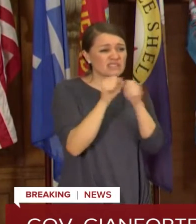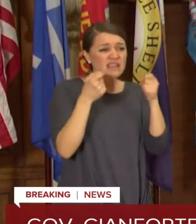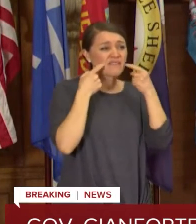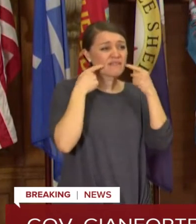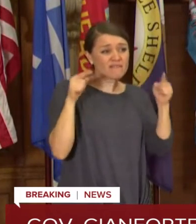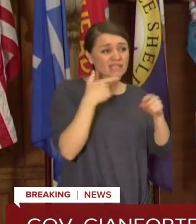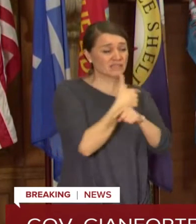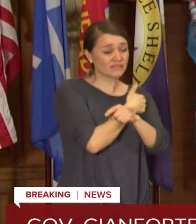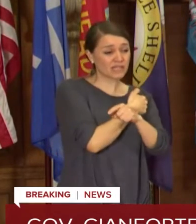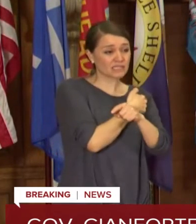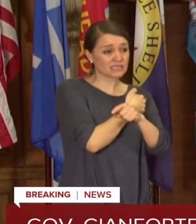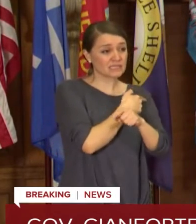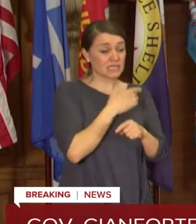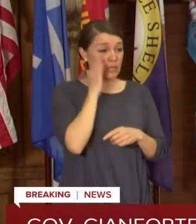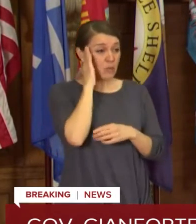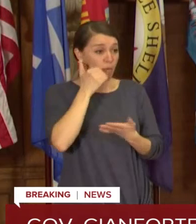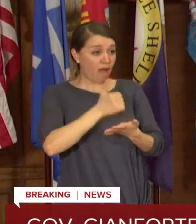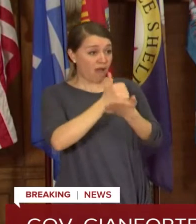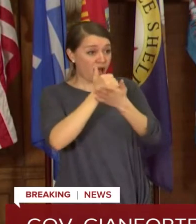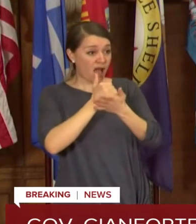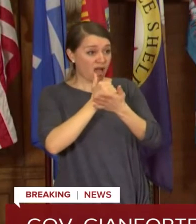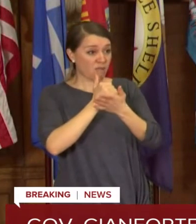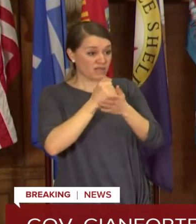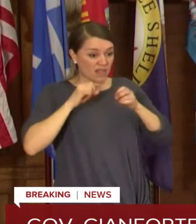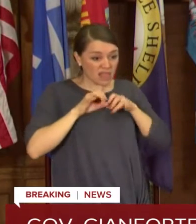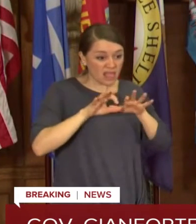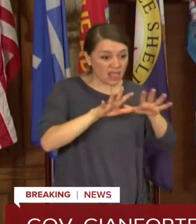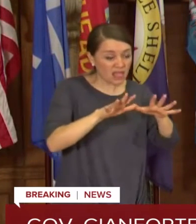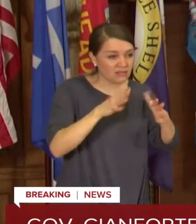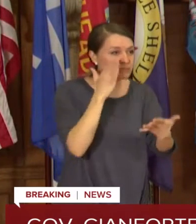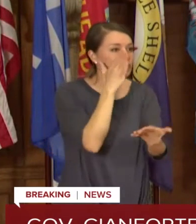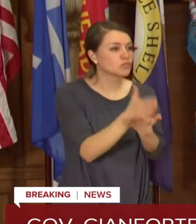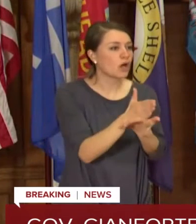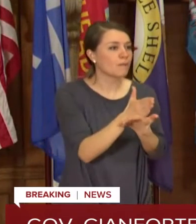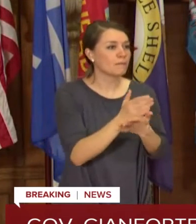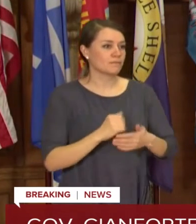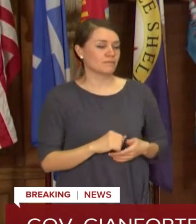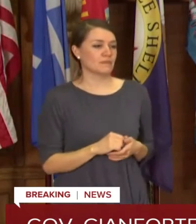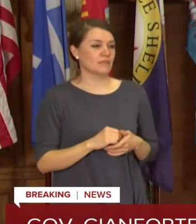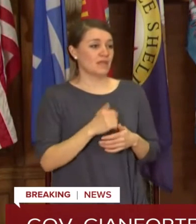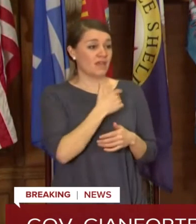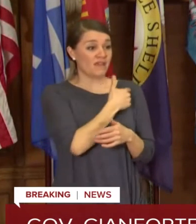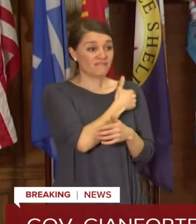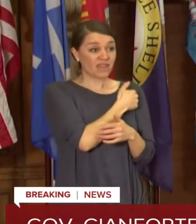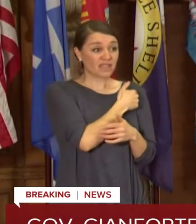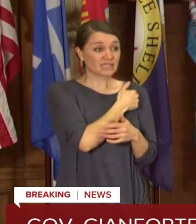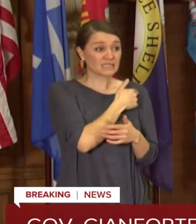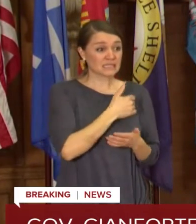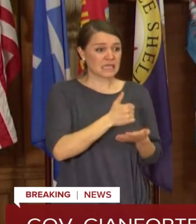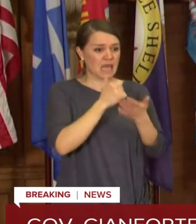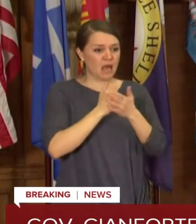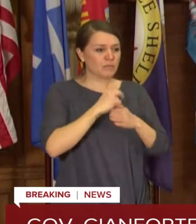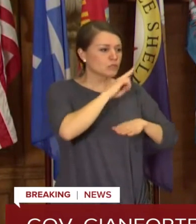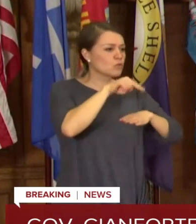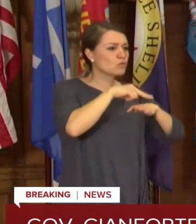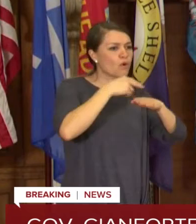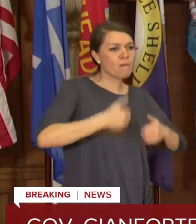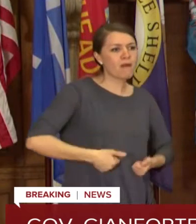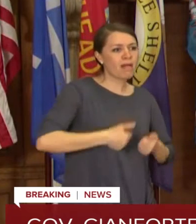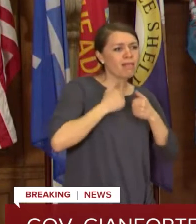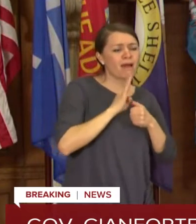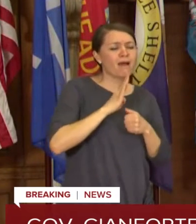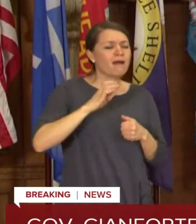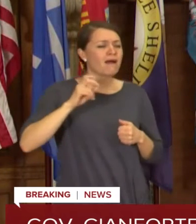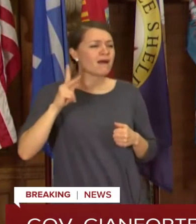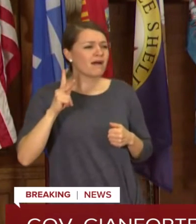Getting a vaccine will help us stop the spread of this virus. Getting one will help us get back to a normal life. And getting